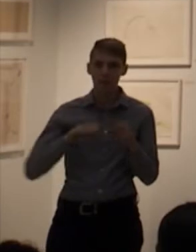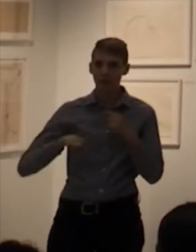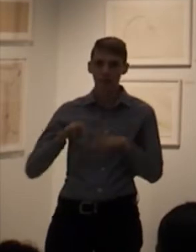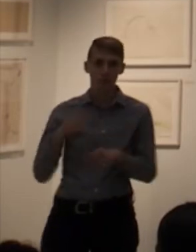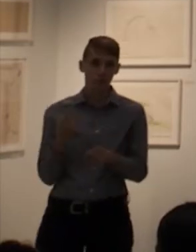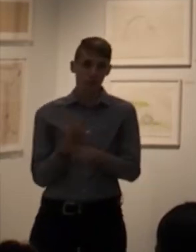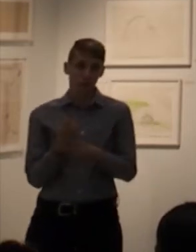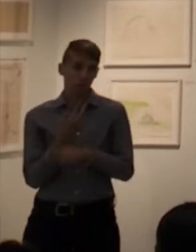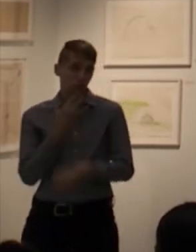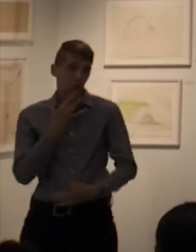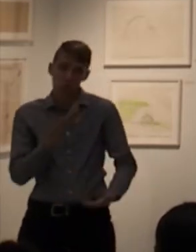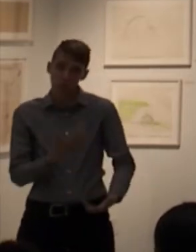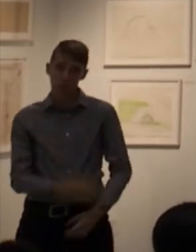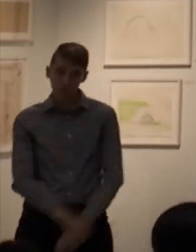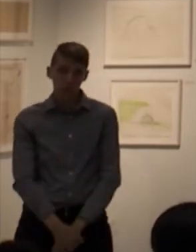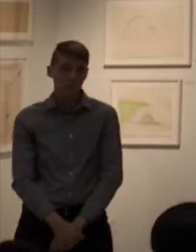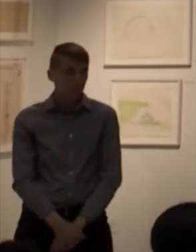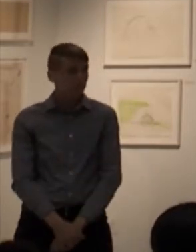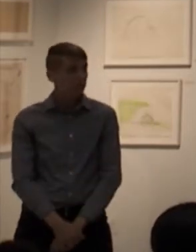again.